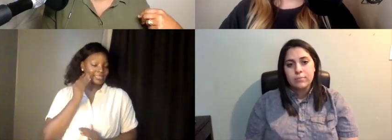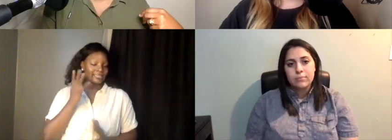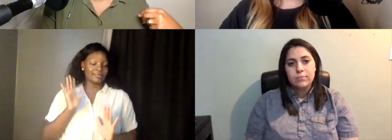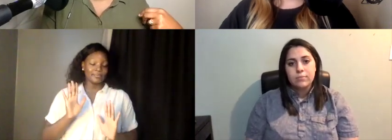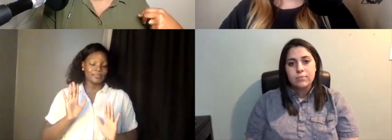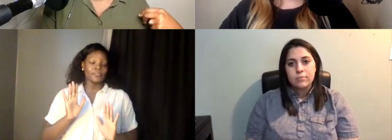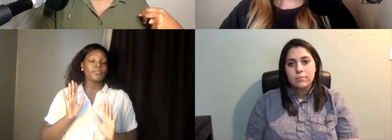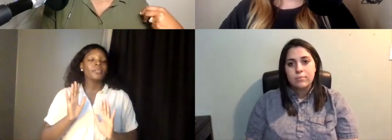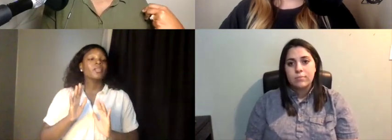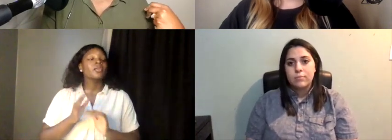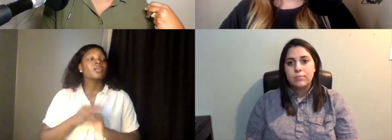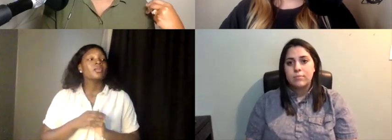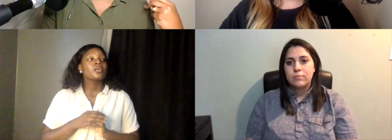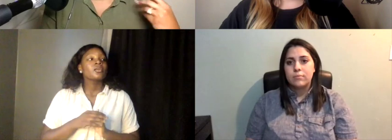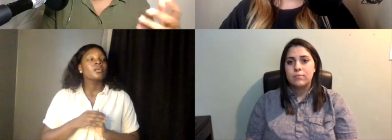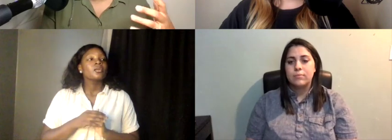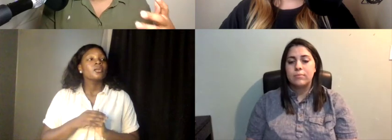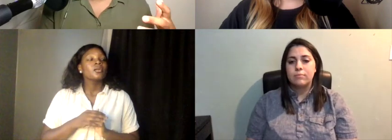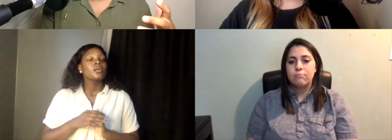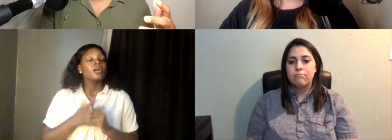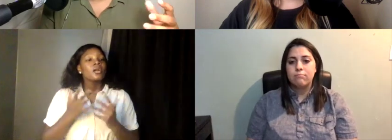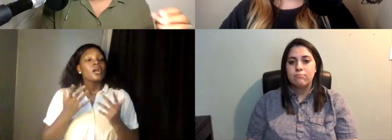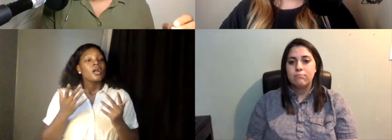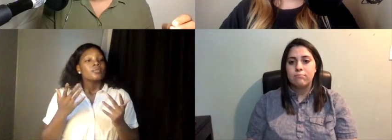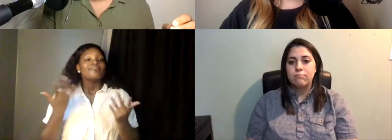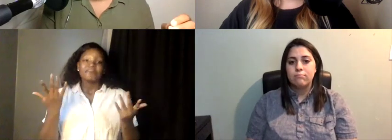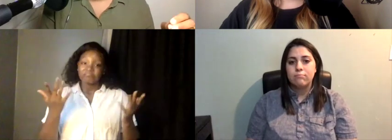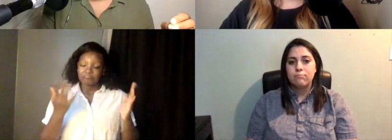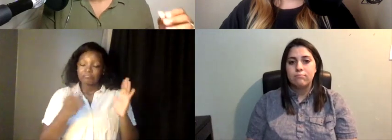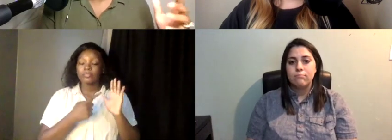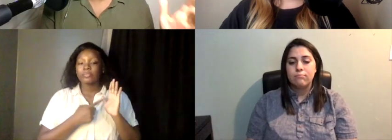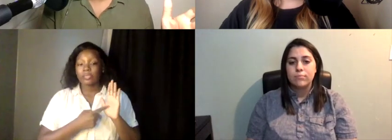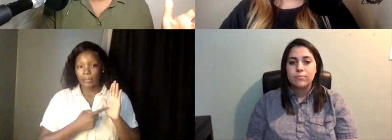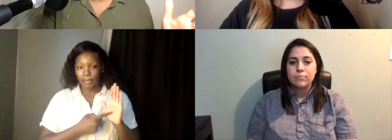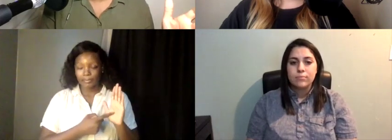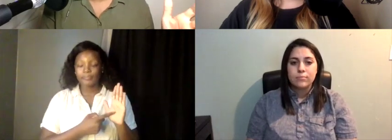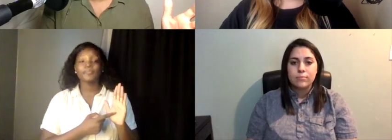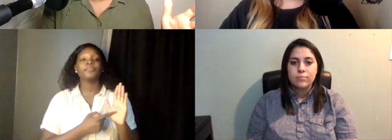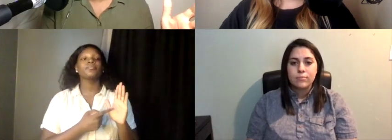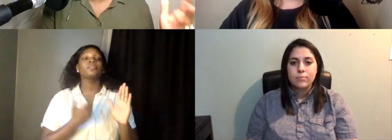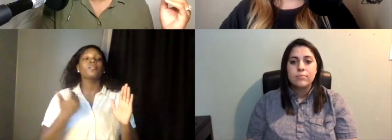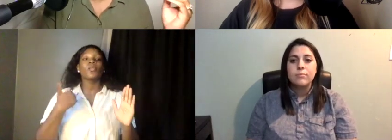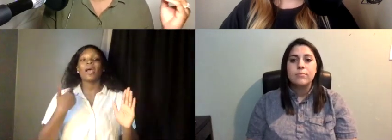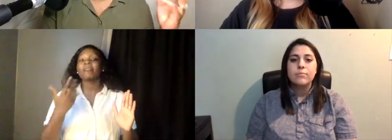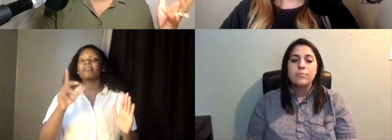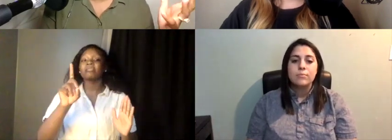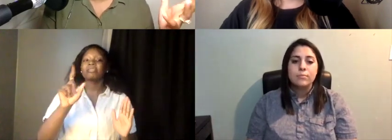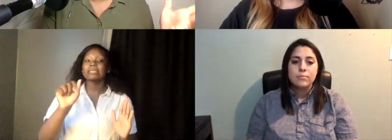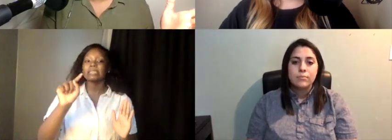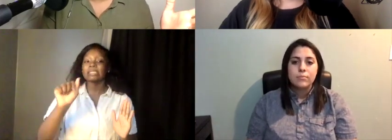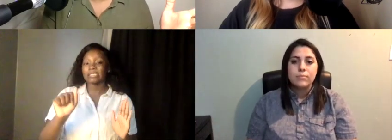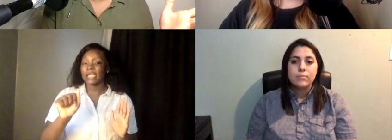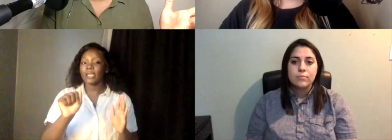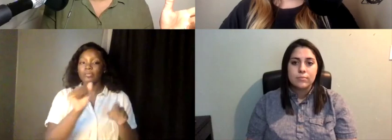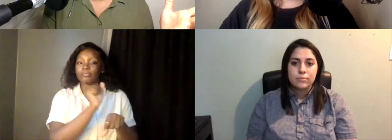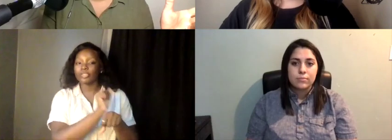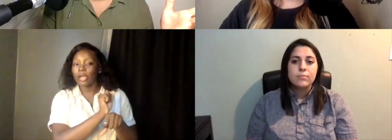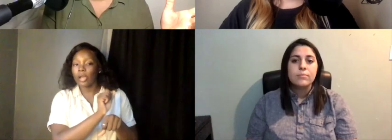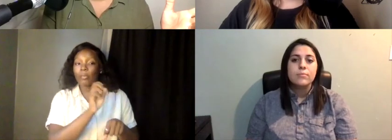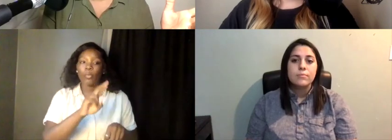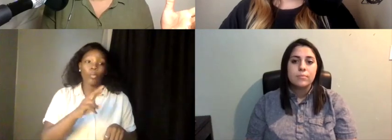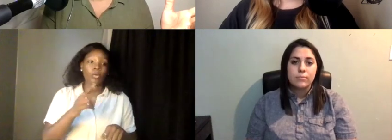that, say, for instance, it's like a data job or like, yeah, like an account management